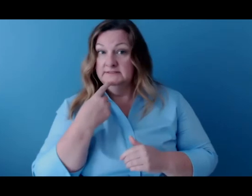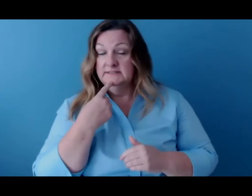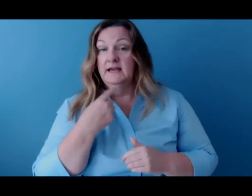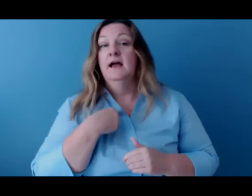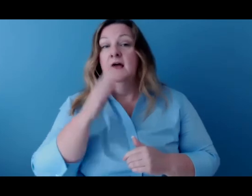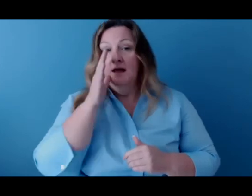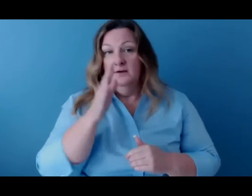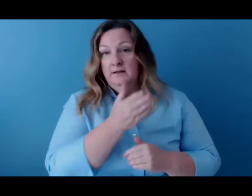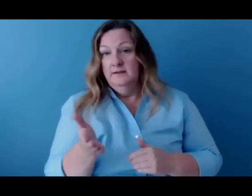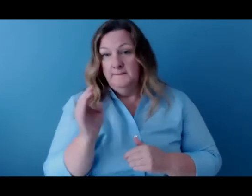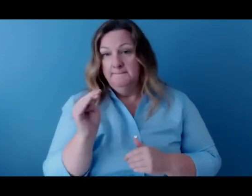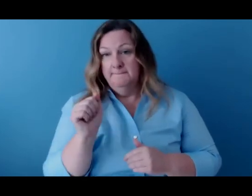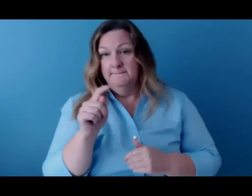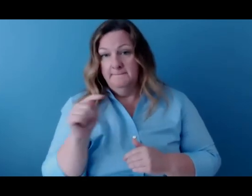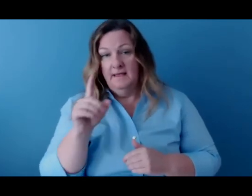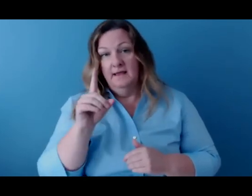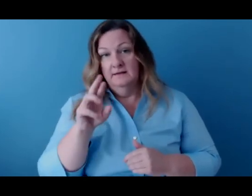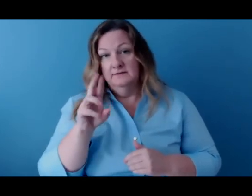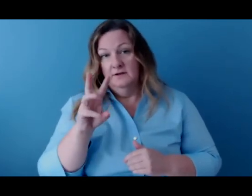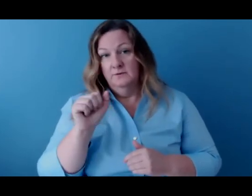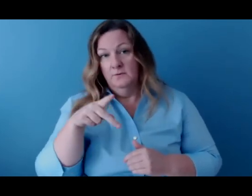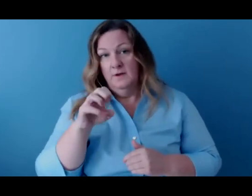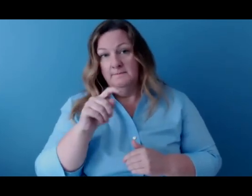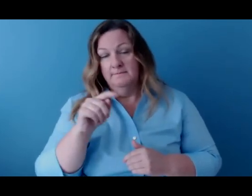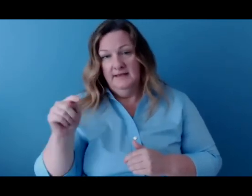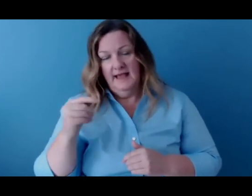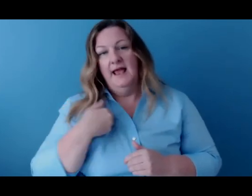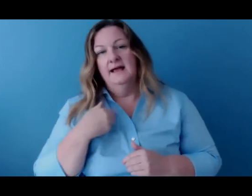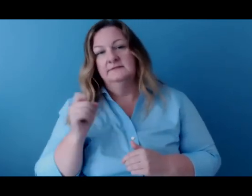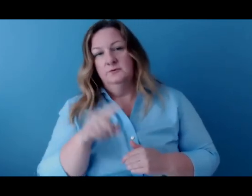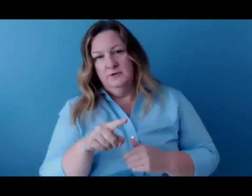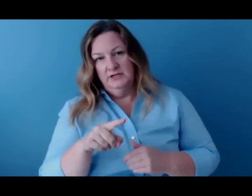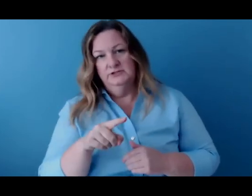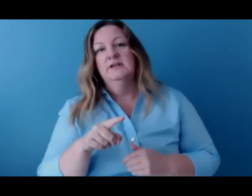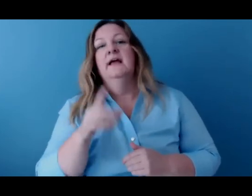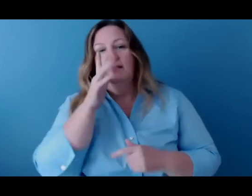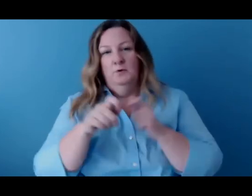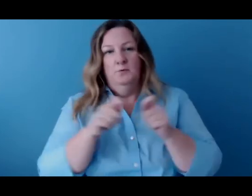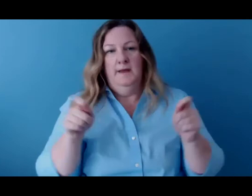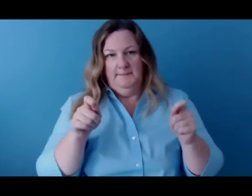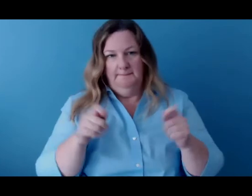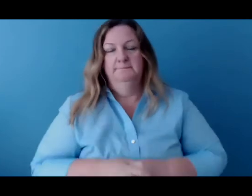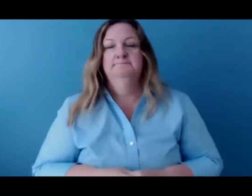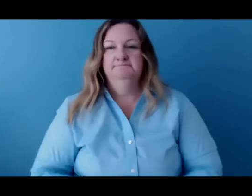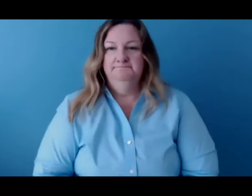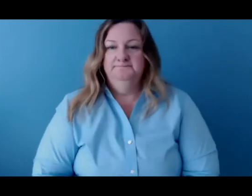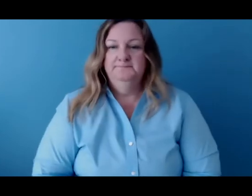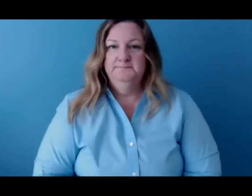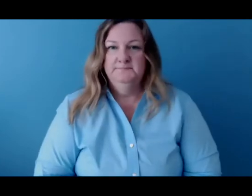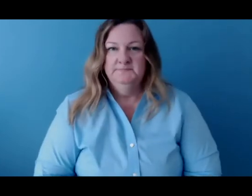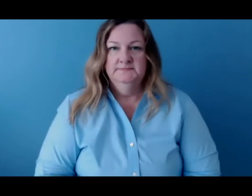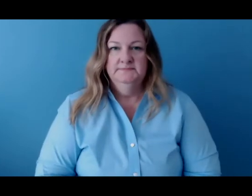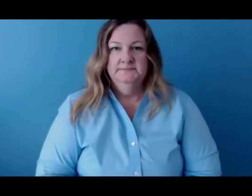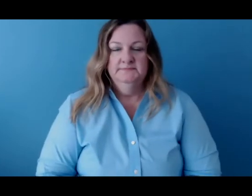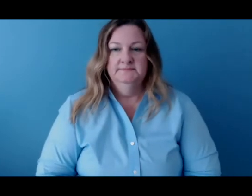towards Matt, Dr. Wappet. He's got a question and then is going to do wrap up for us. Yep. So. Yeah,